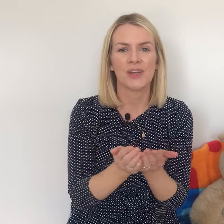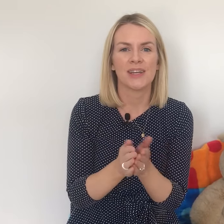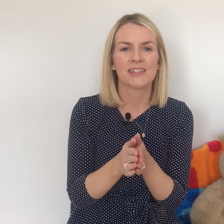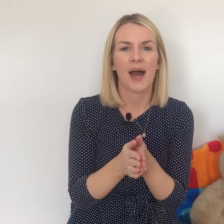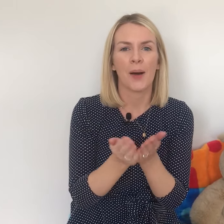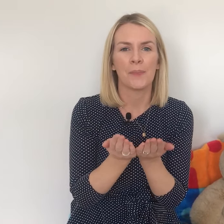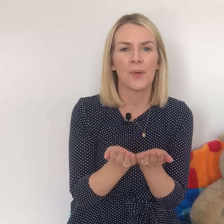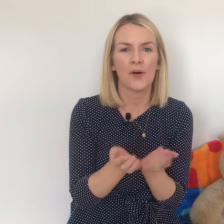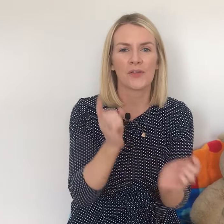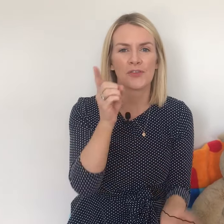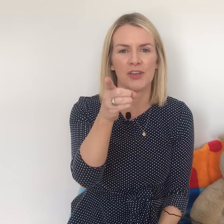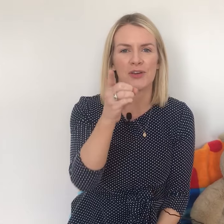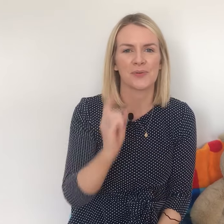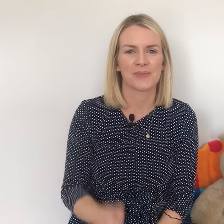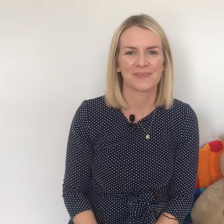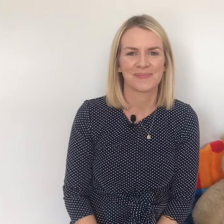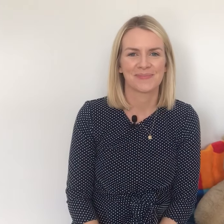read a book for you.